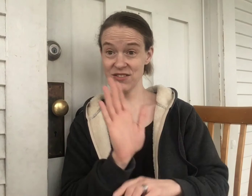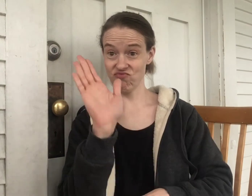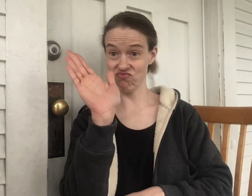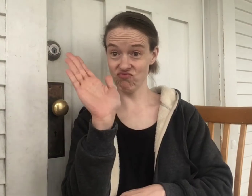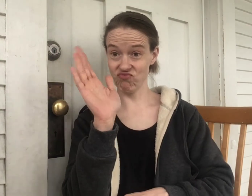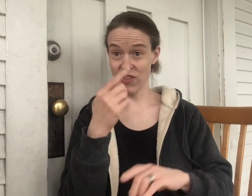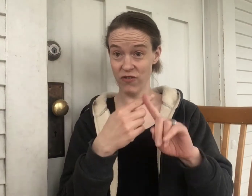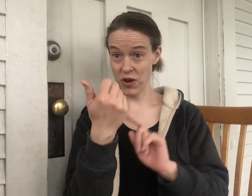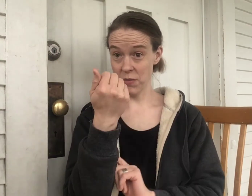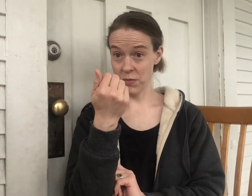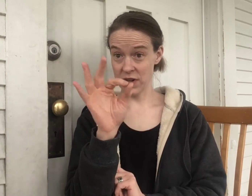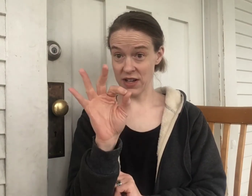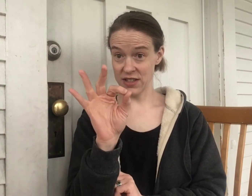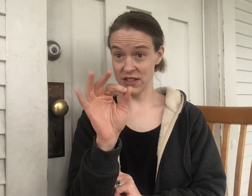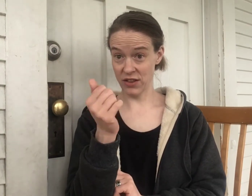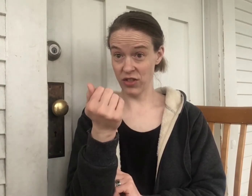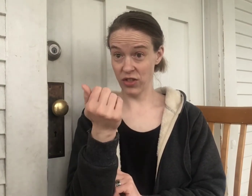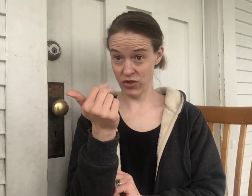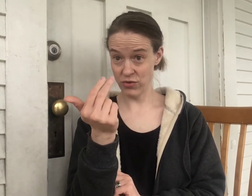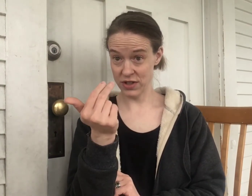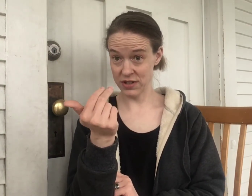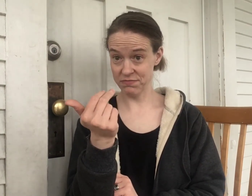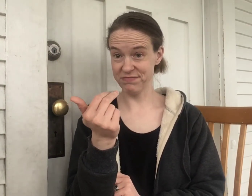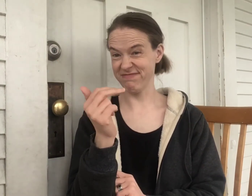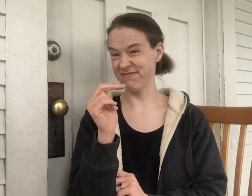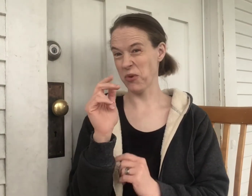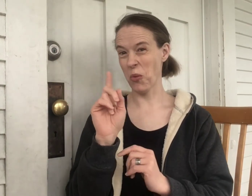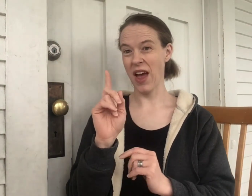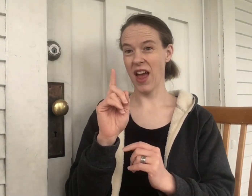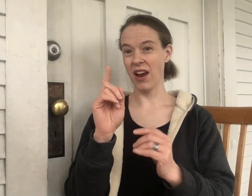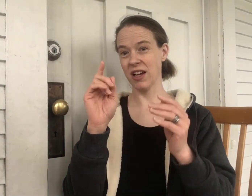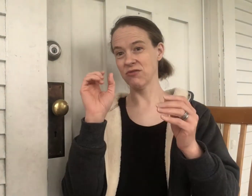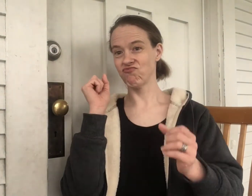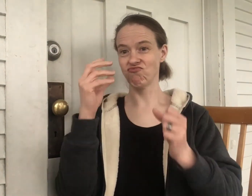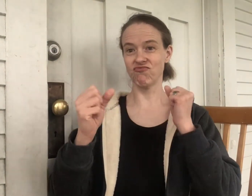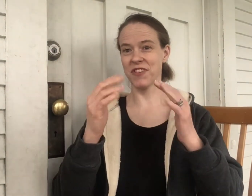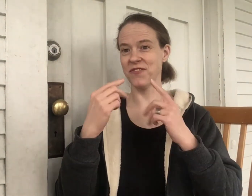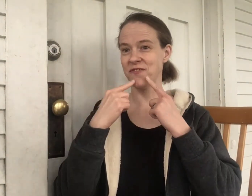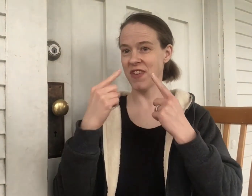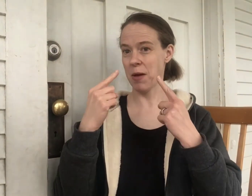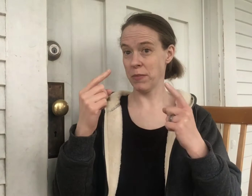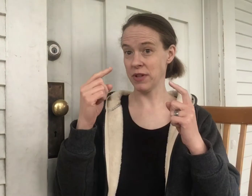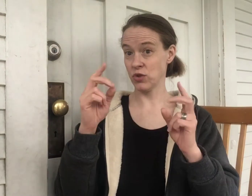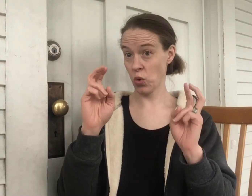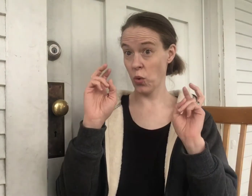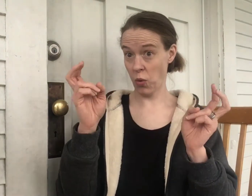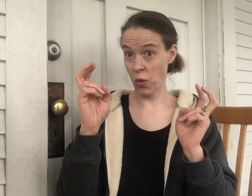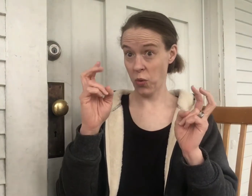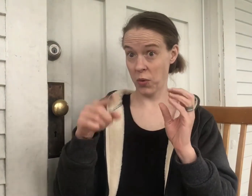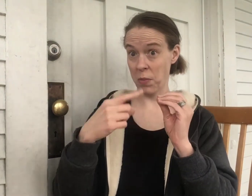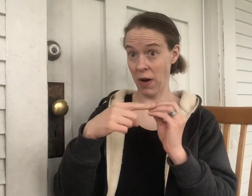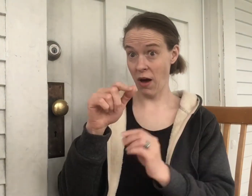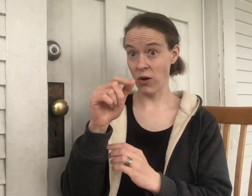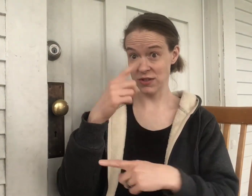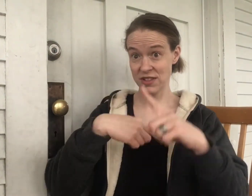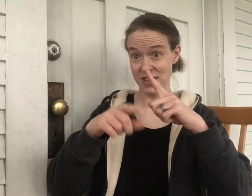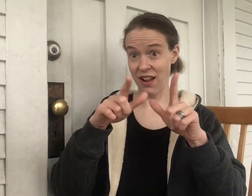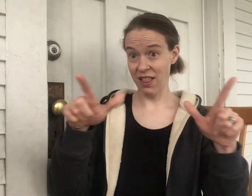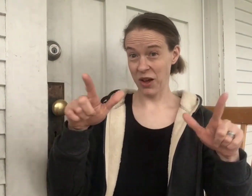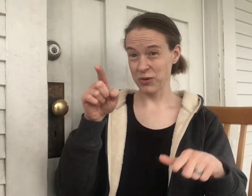his presentation from 1913, where we know his famous quote that he signed